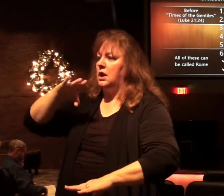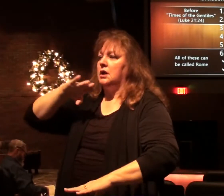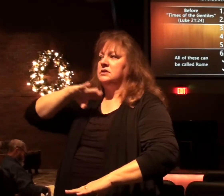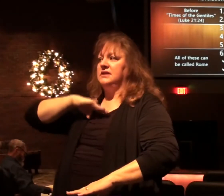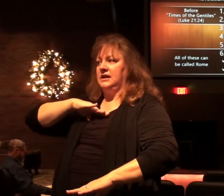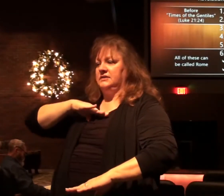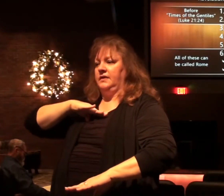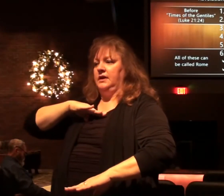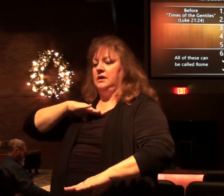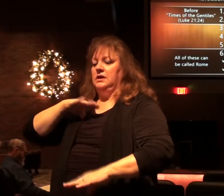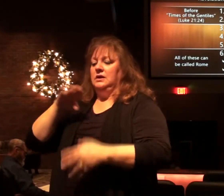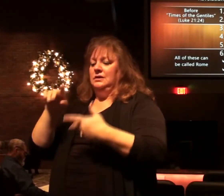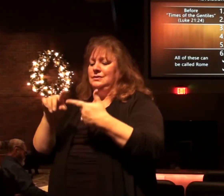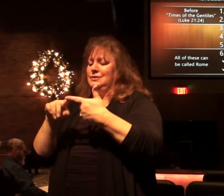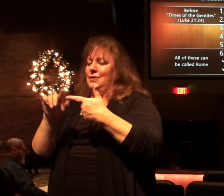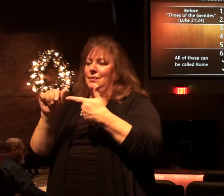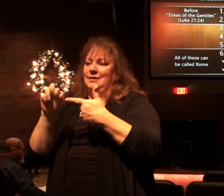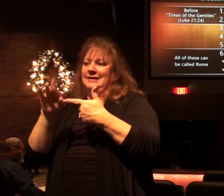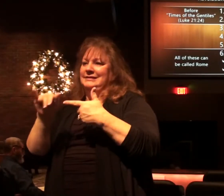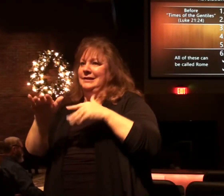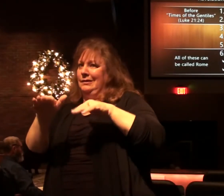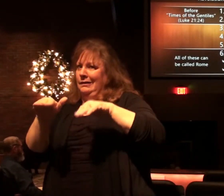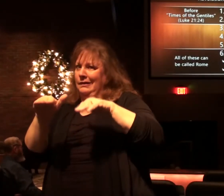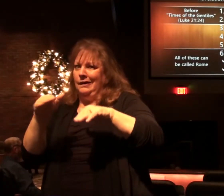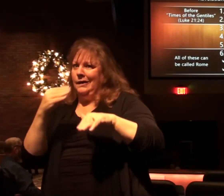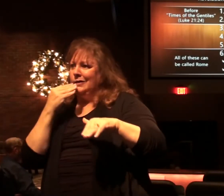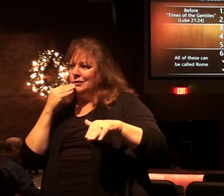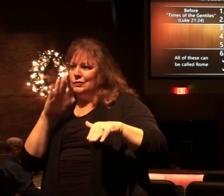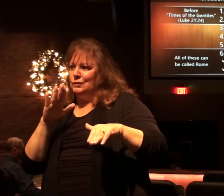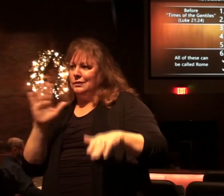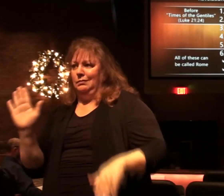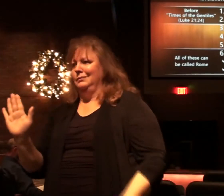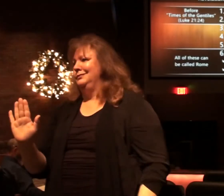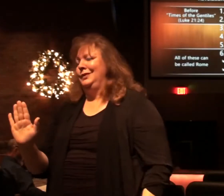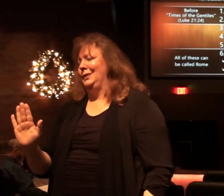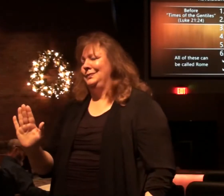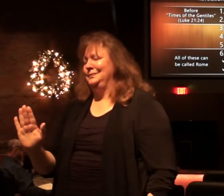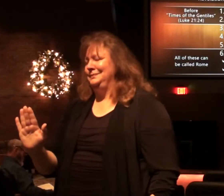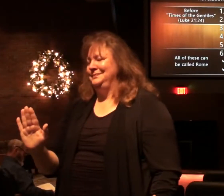So really, Assyria didn't conquer Jerusalem.